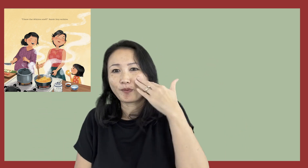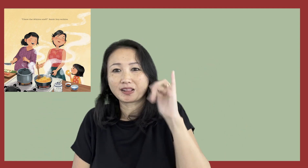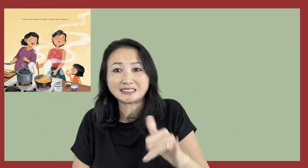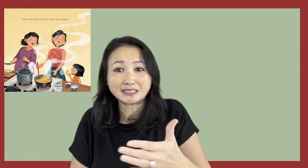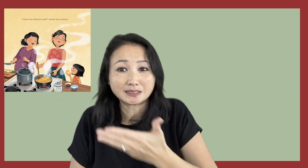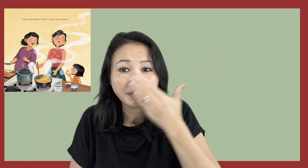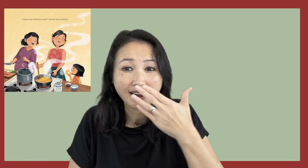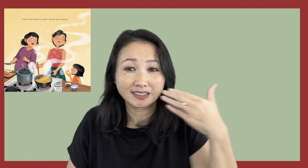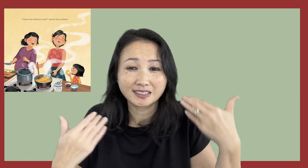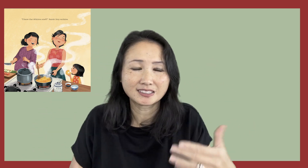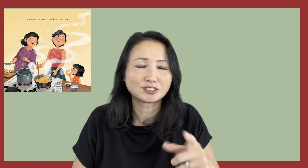aroma.